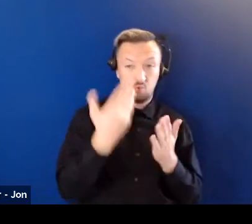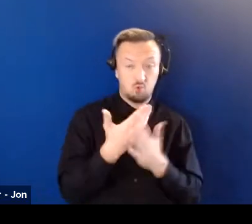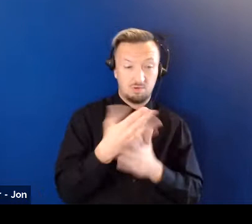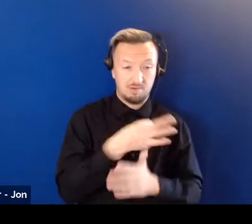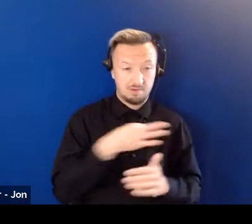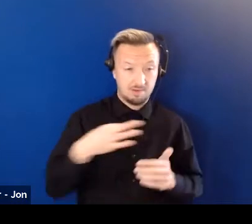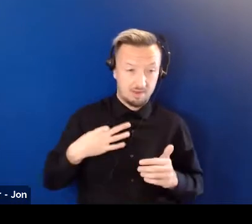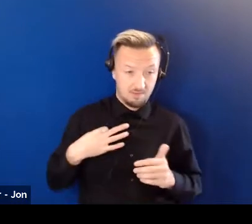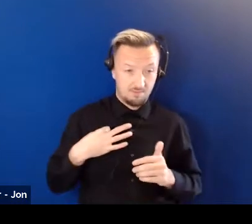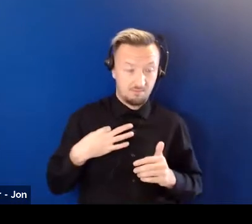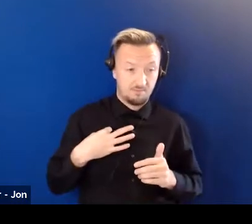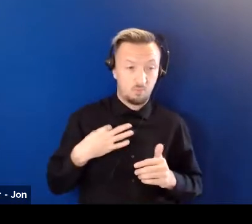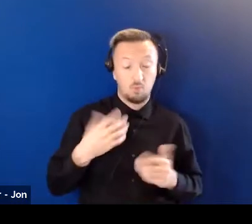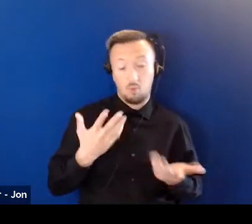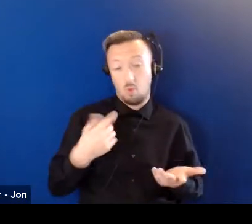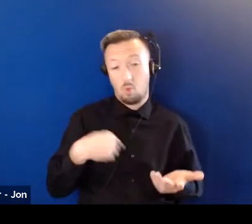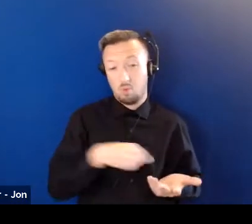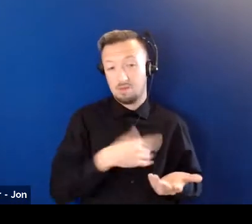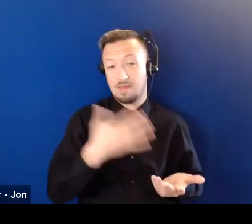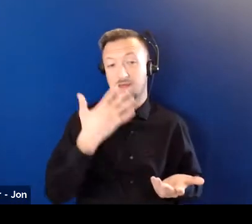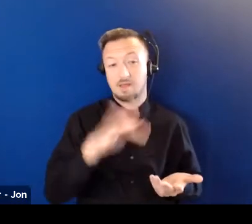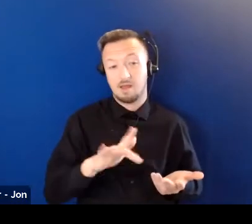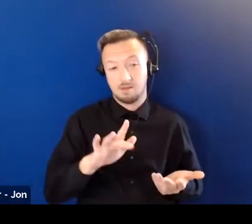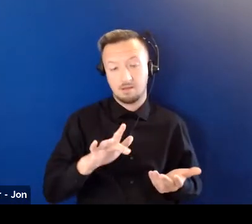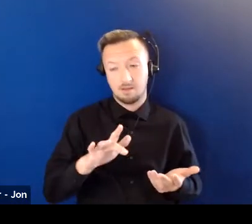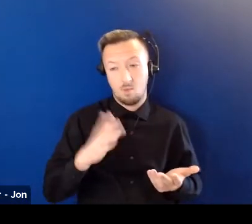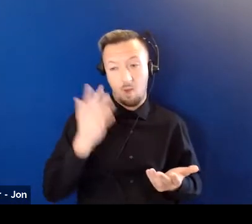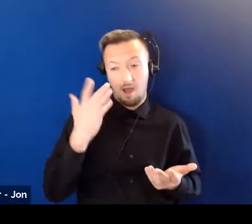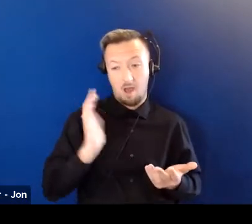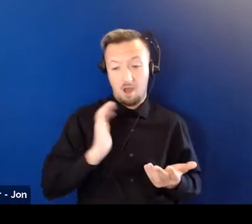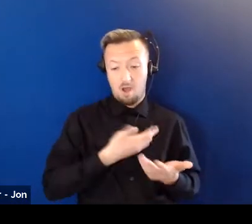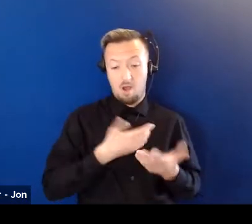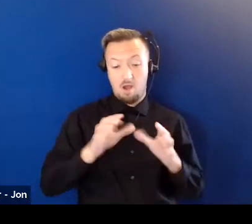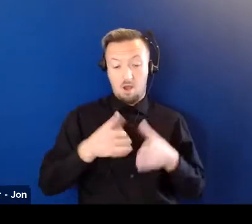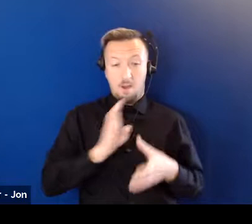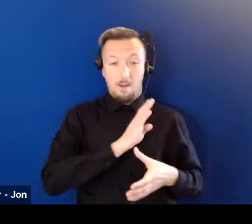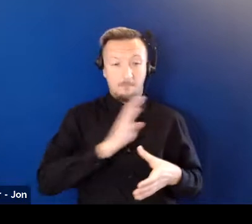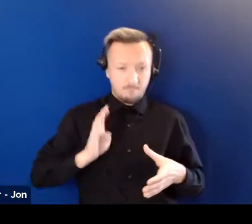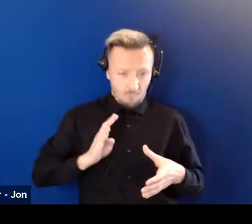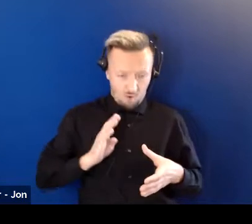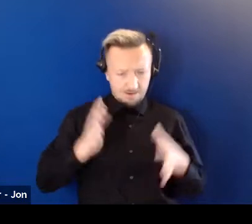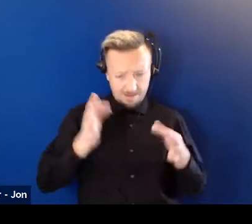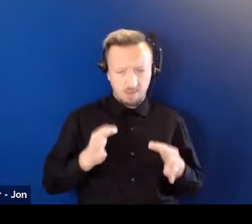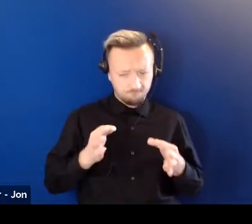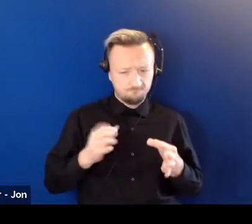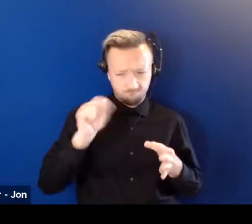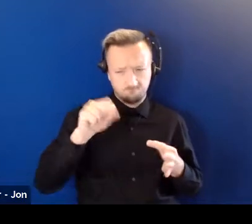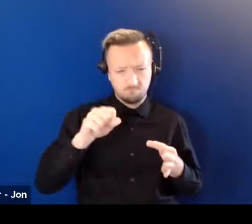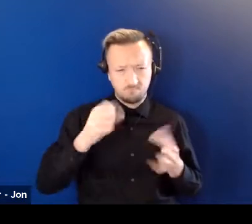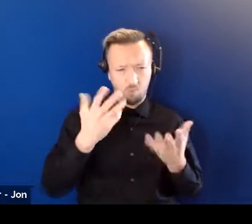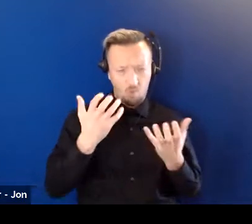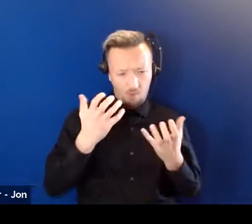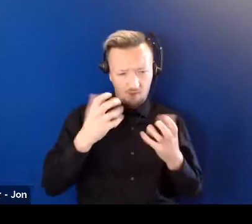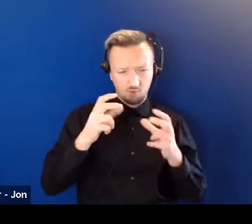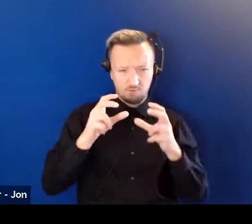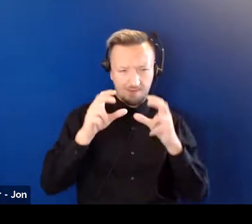And we were very lucky in that we had a board, I have a board that said, we're going to invest in this and we're going to use dollars